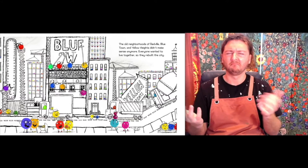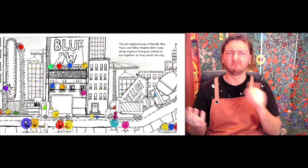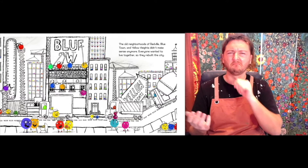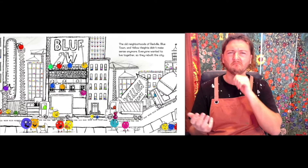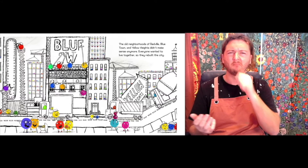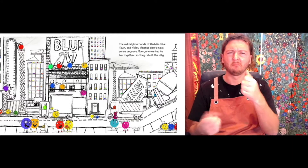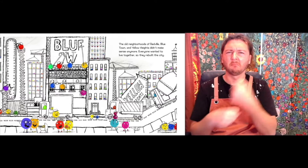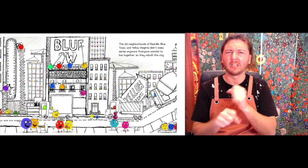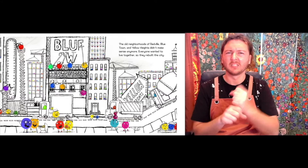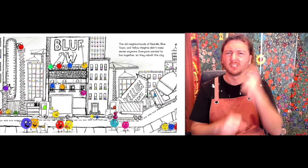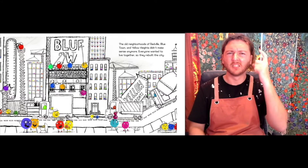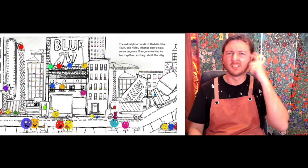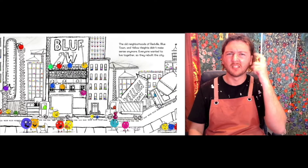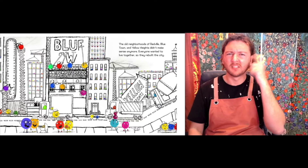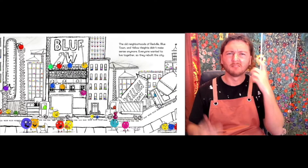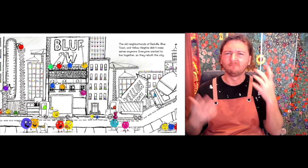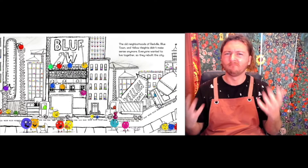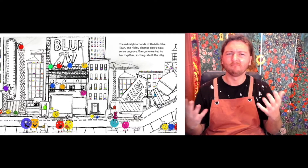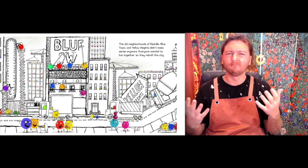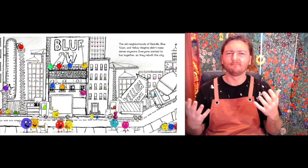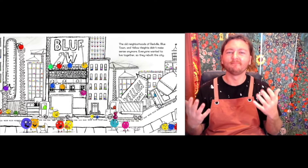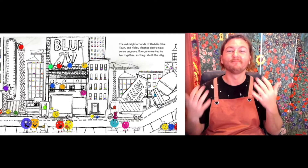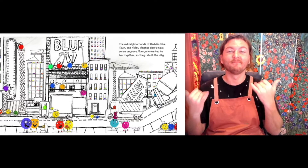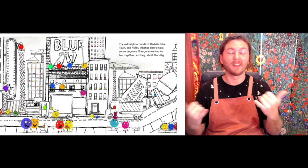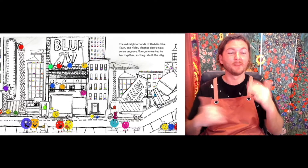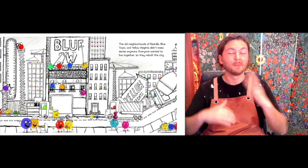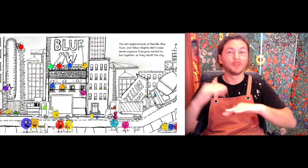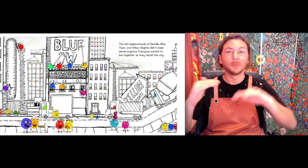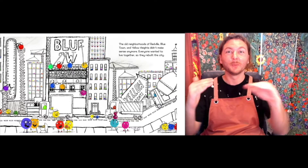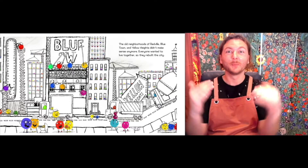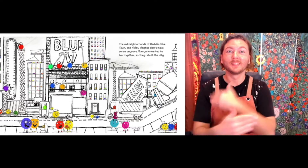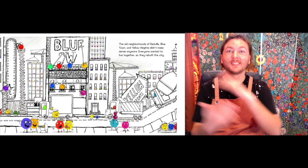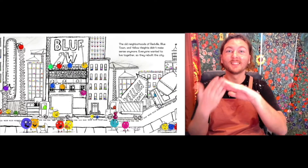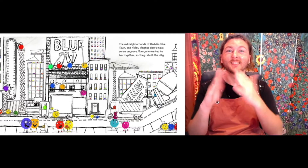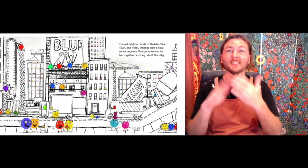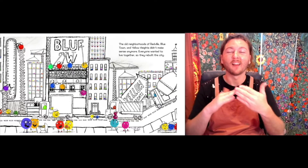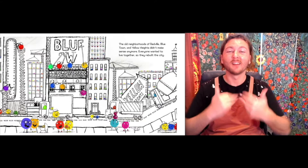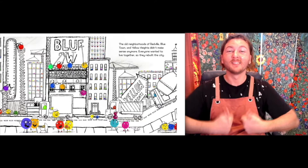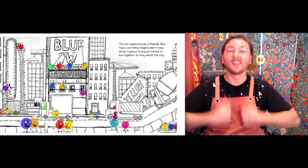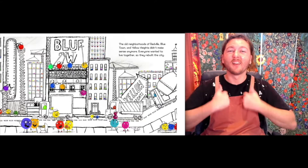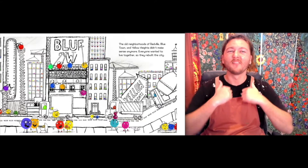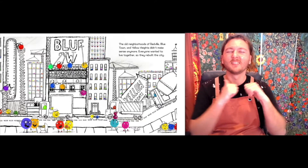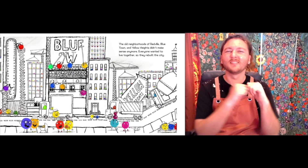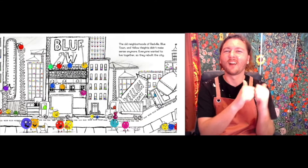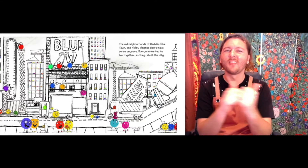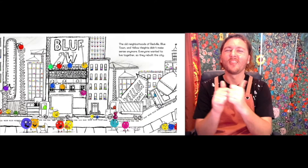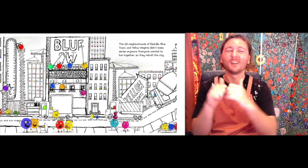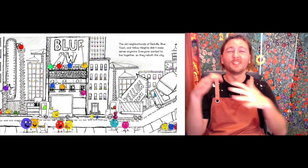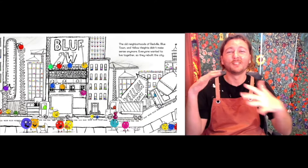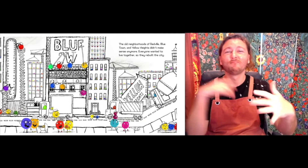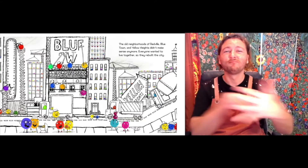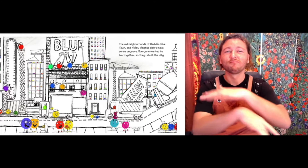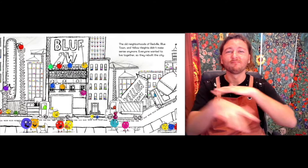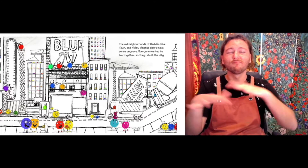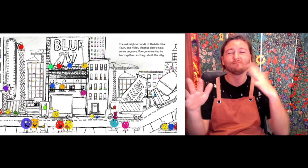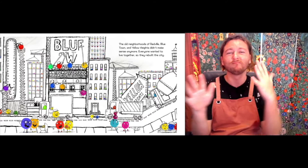those separate groups just didn't make sense anymore. Now they have a new town where they all live together